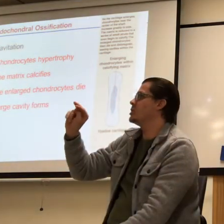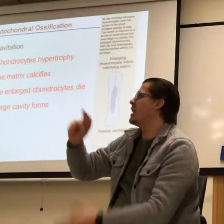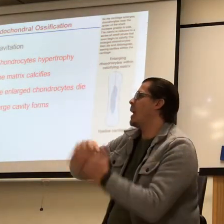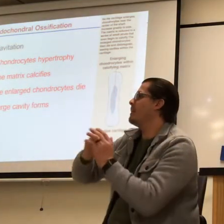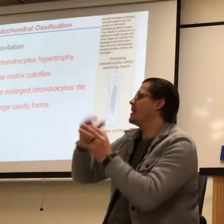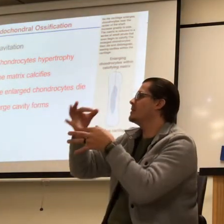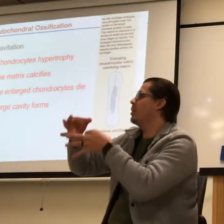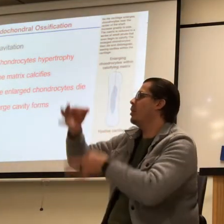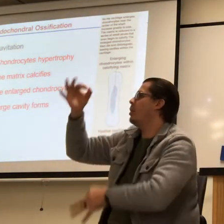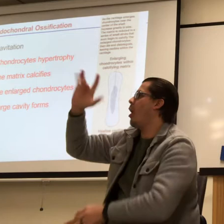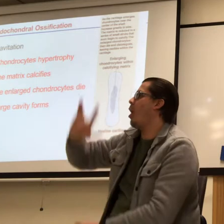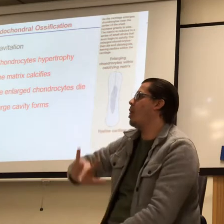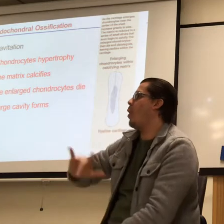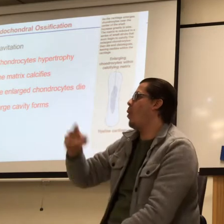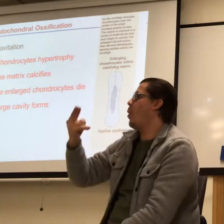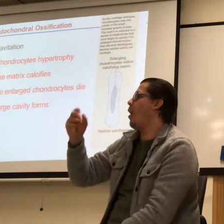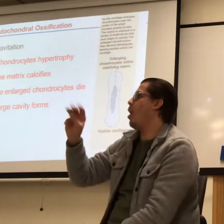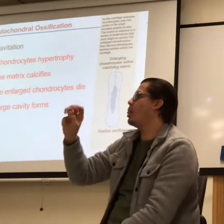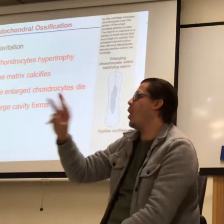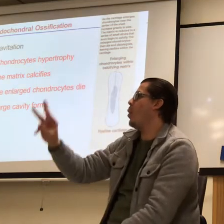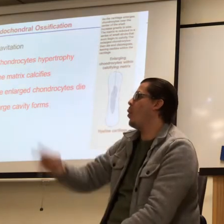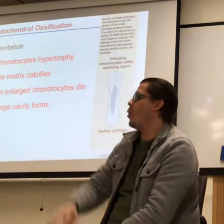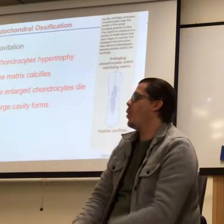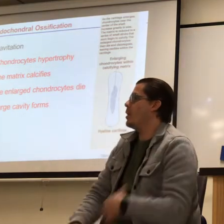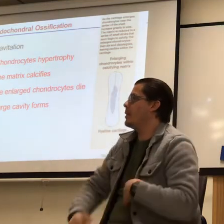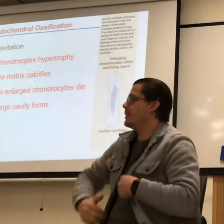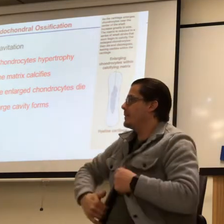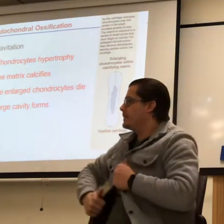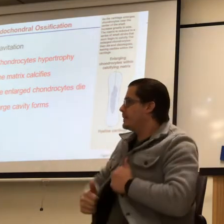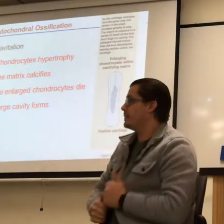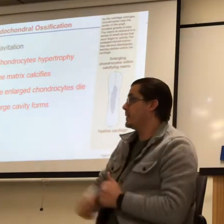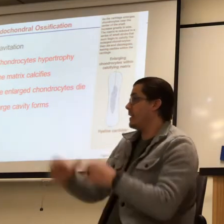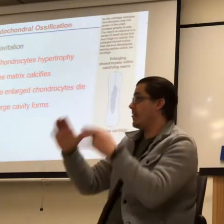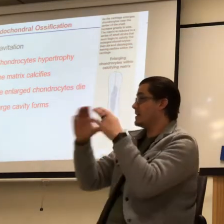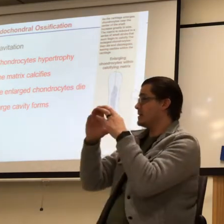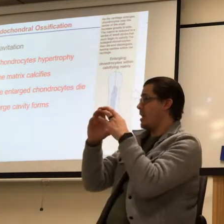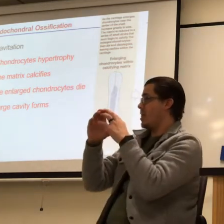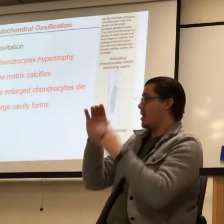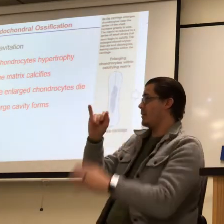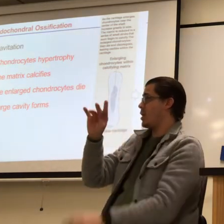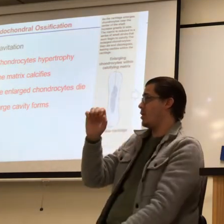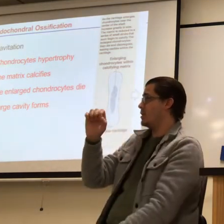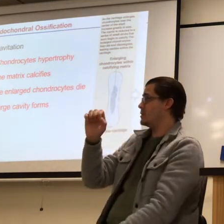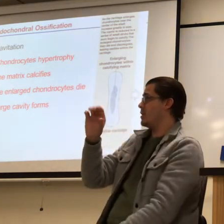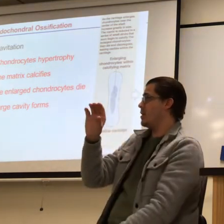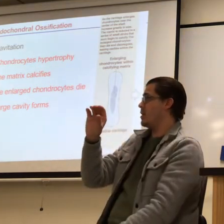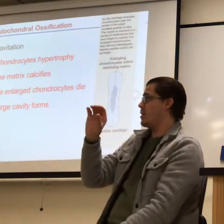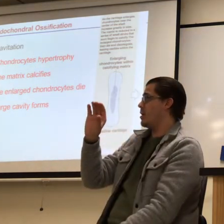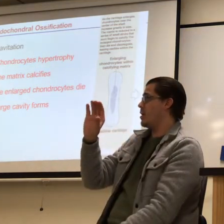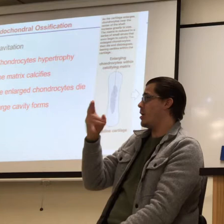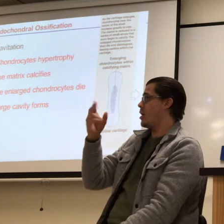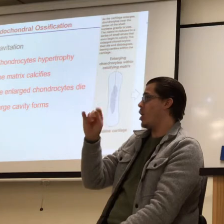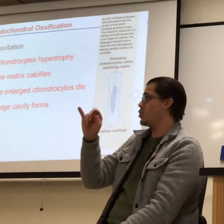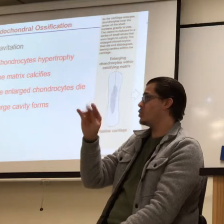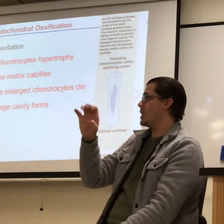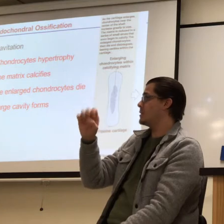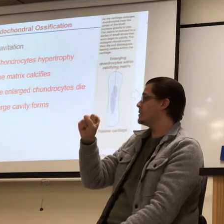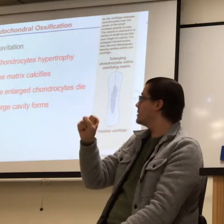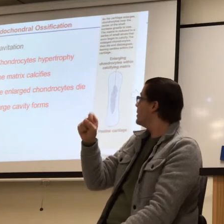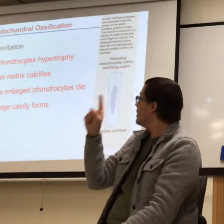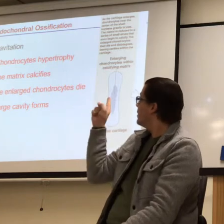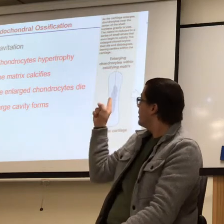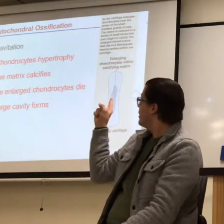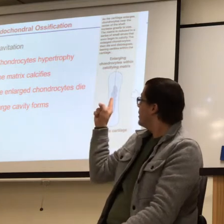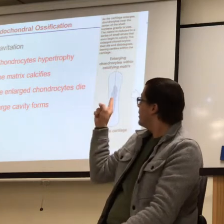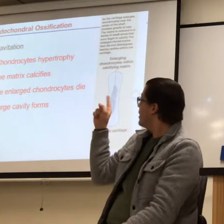So what I have on the slide here is that the cell of the cartilage is the chondrocytes. They hypertrophy,